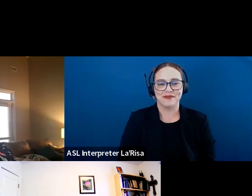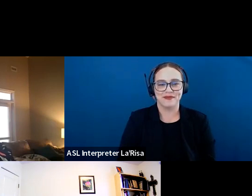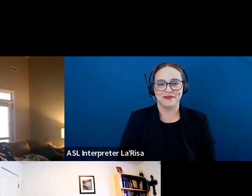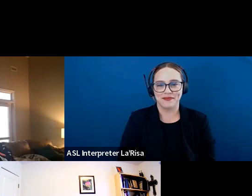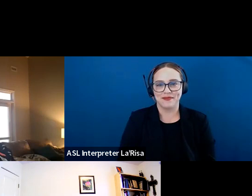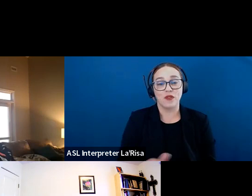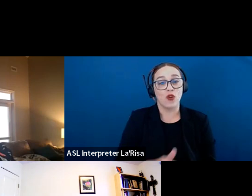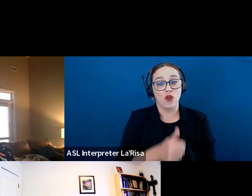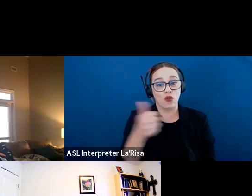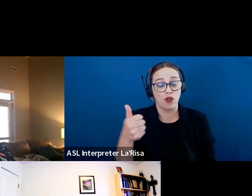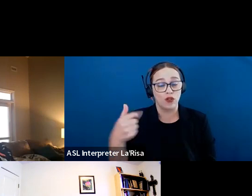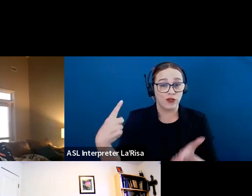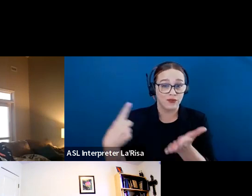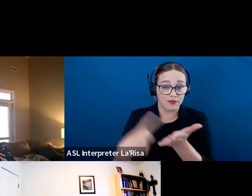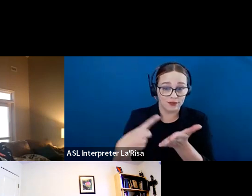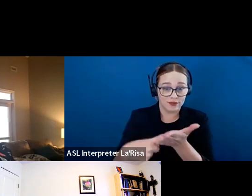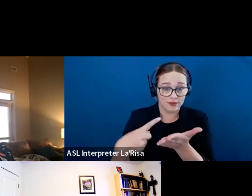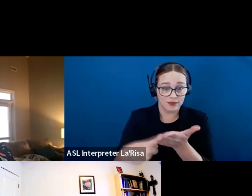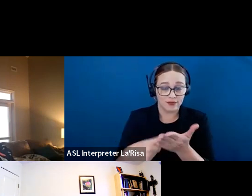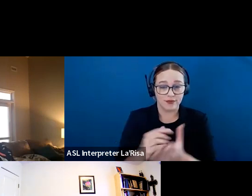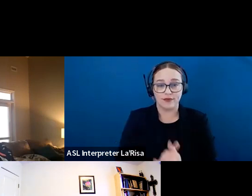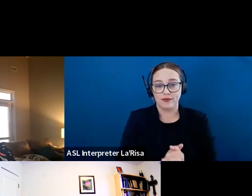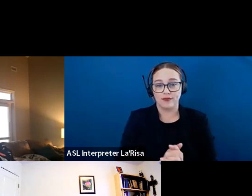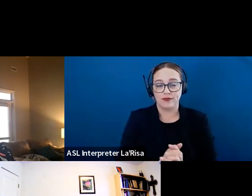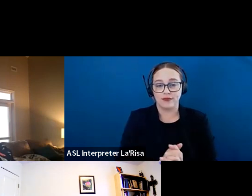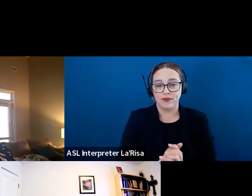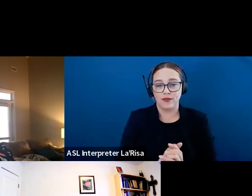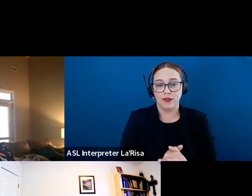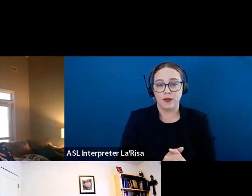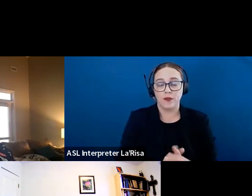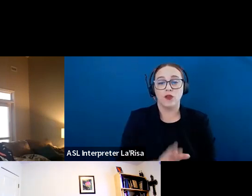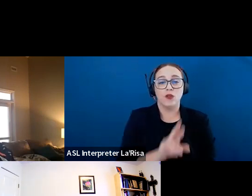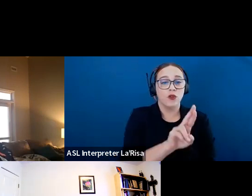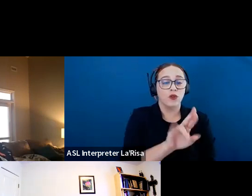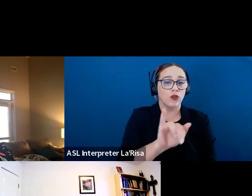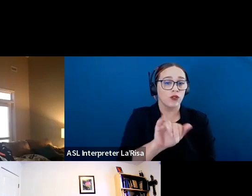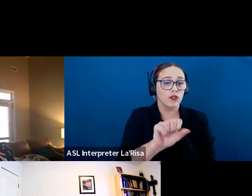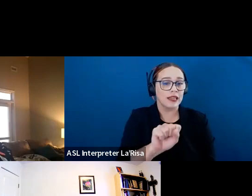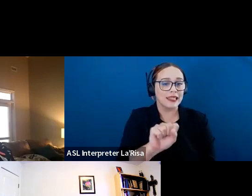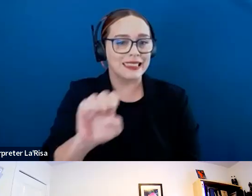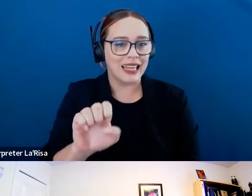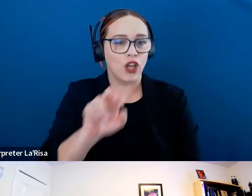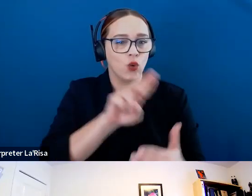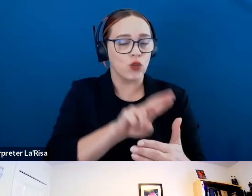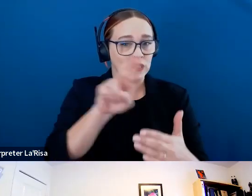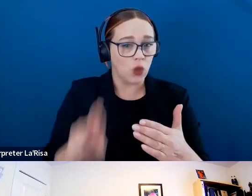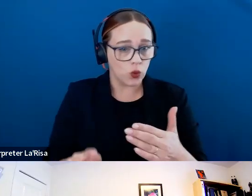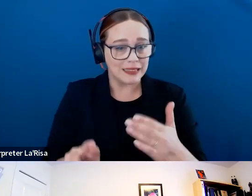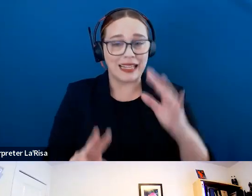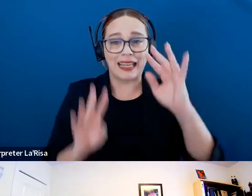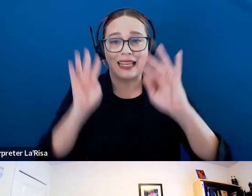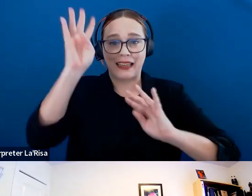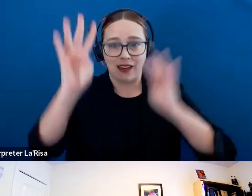want to talk about is something called Results and Innovations in Systems Excellence, or RISE e-learning communities.